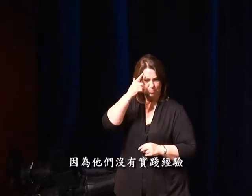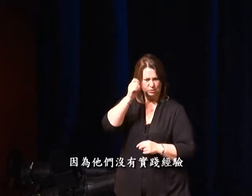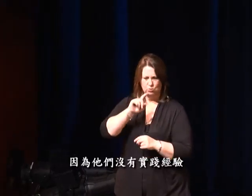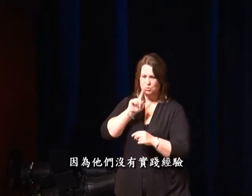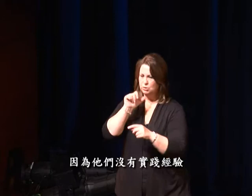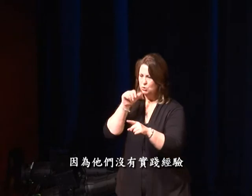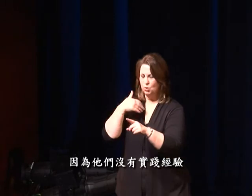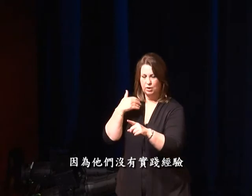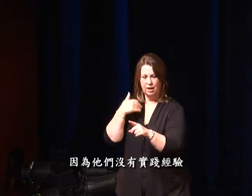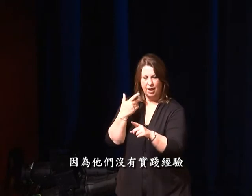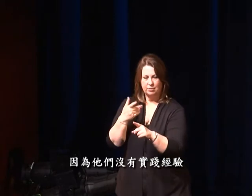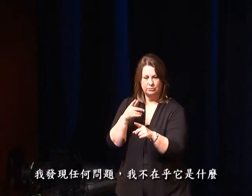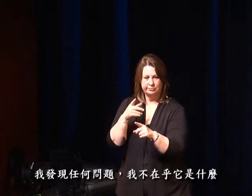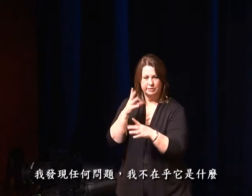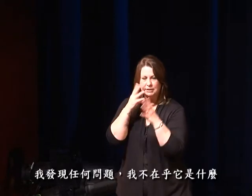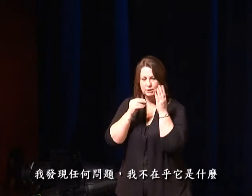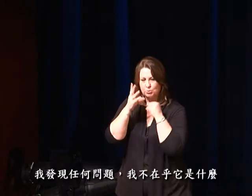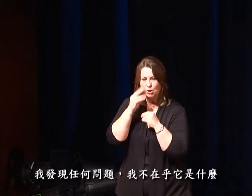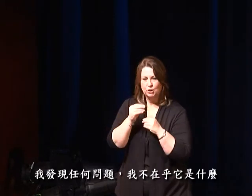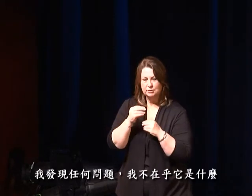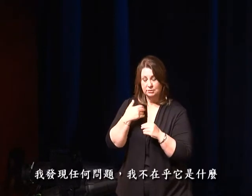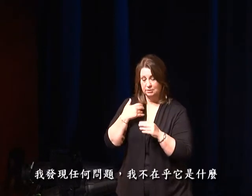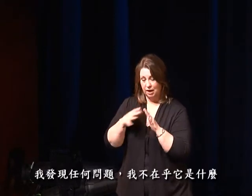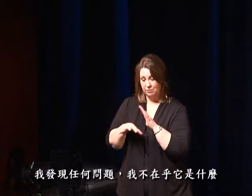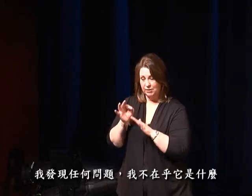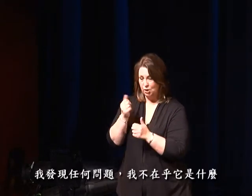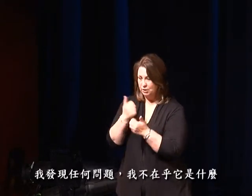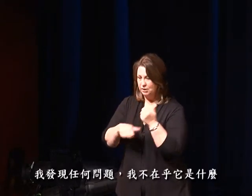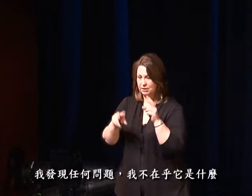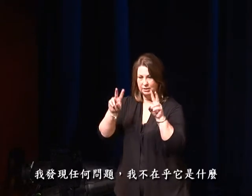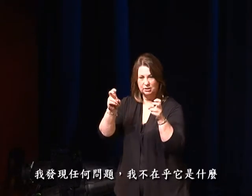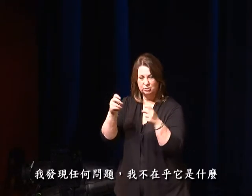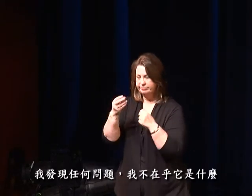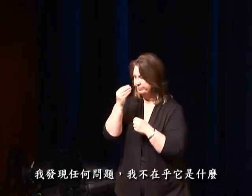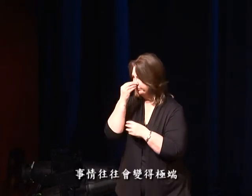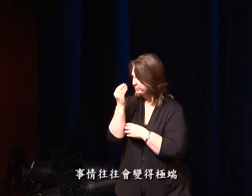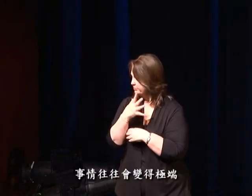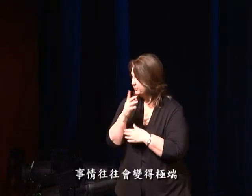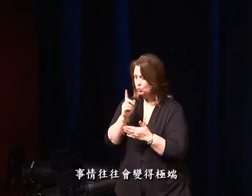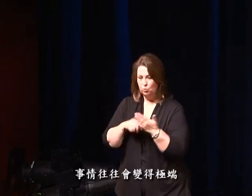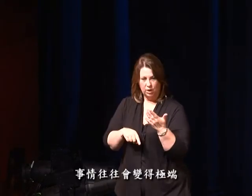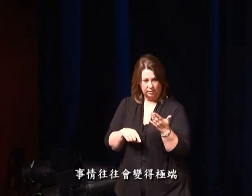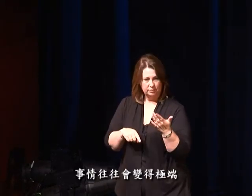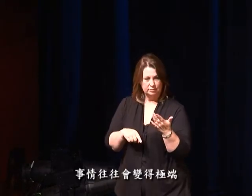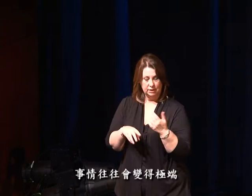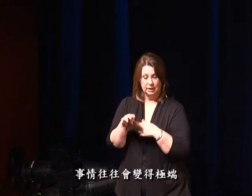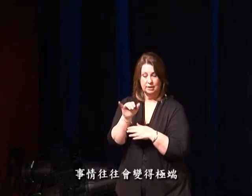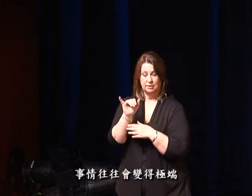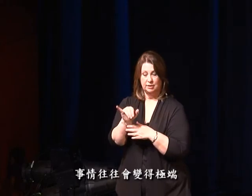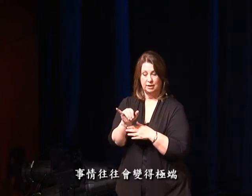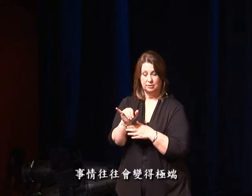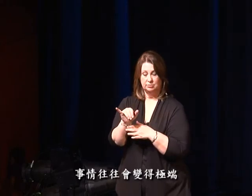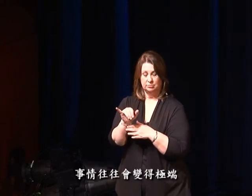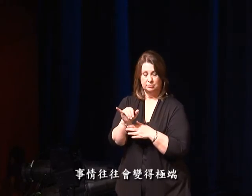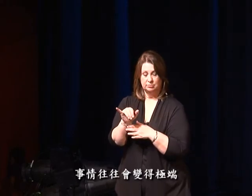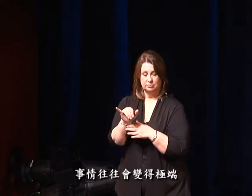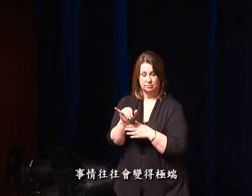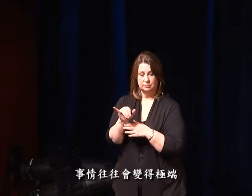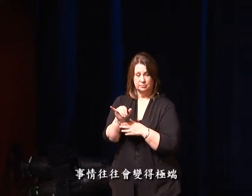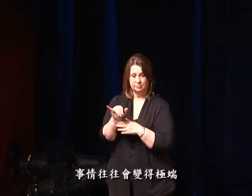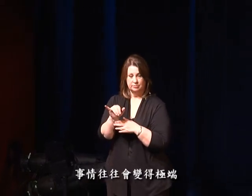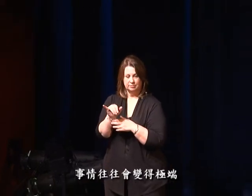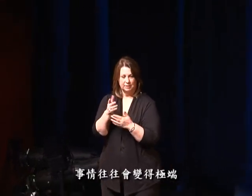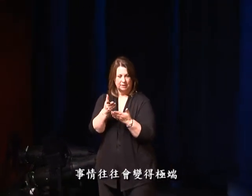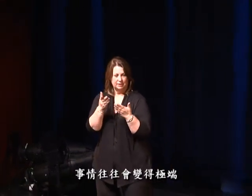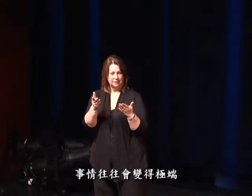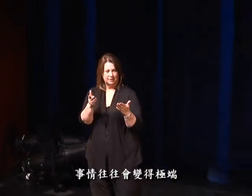have practical experience. I have found that on any issue, I don't care what it is, that things